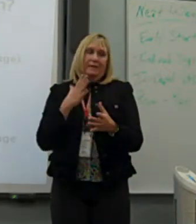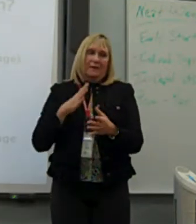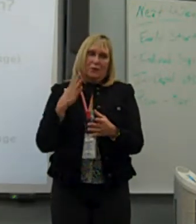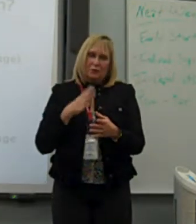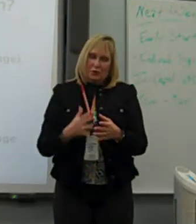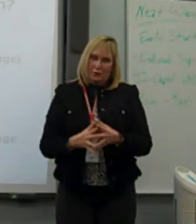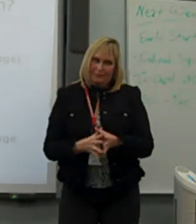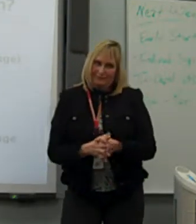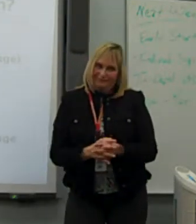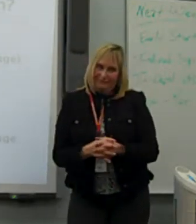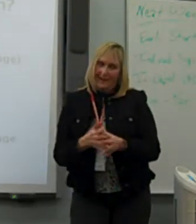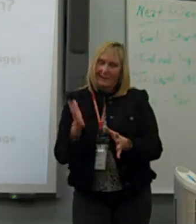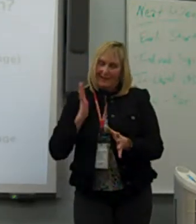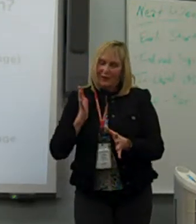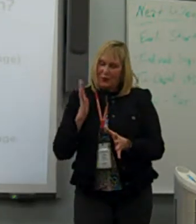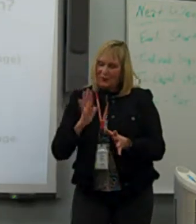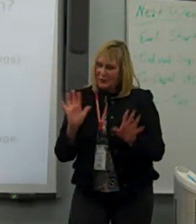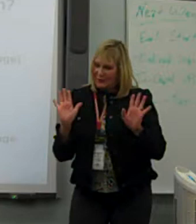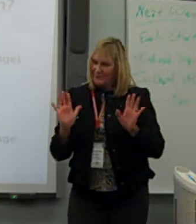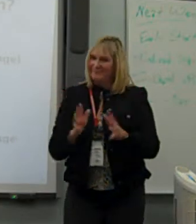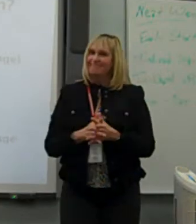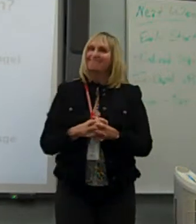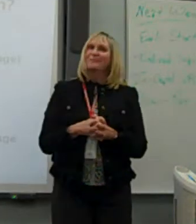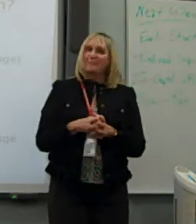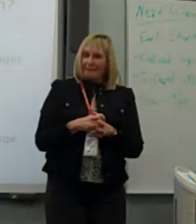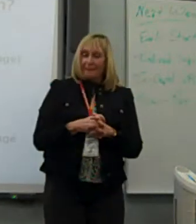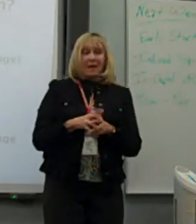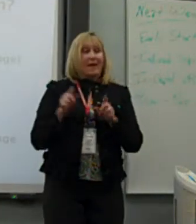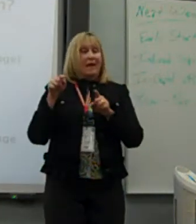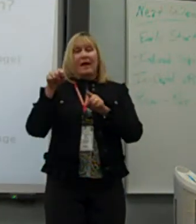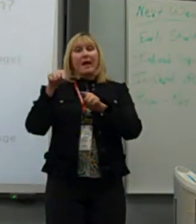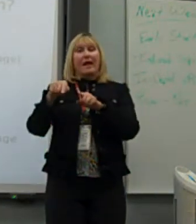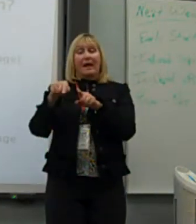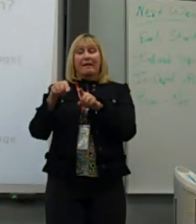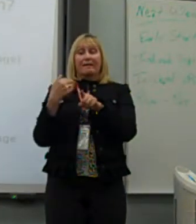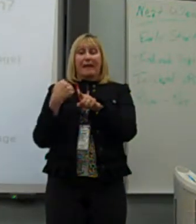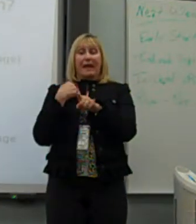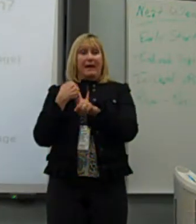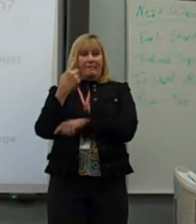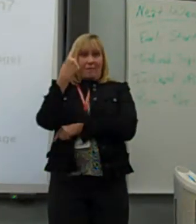the internship took place in a mental health ward. It used to be that way, not any longer.